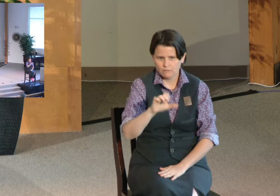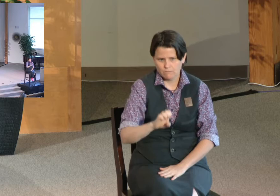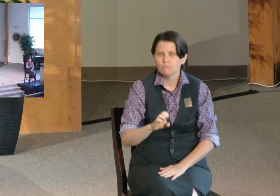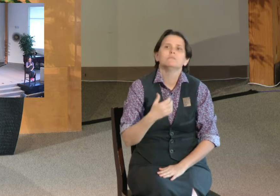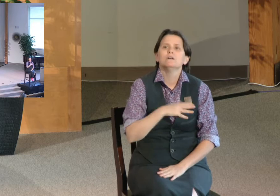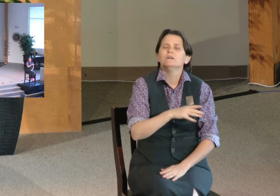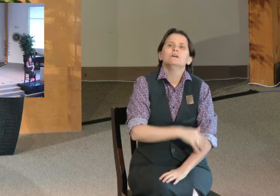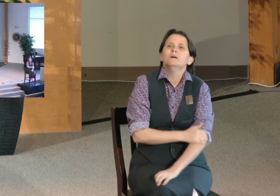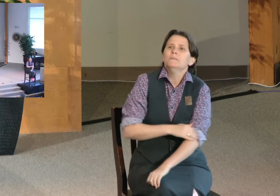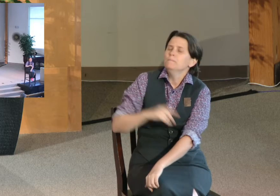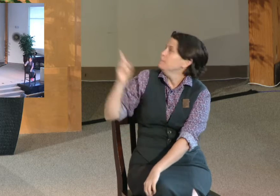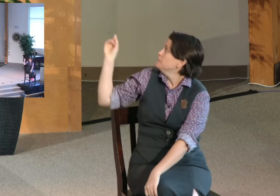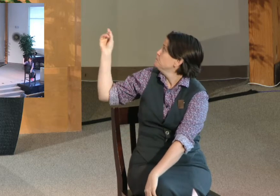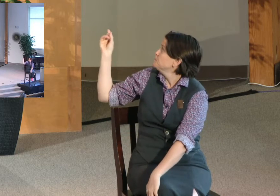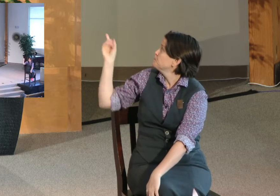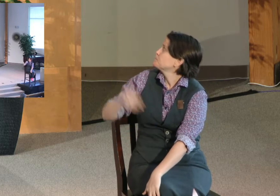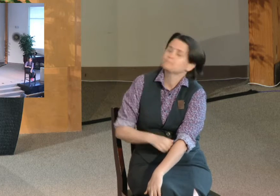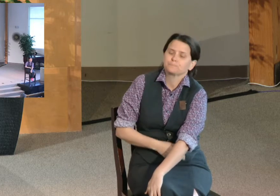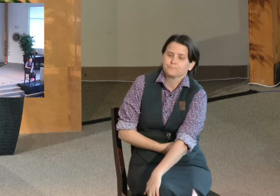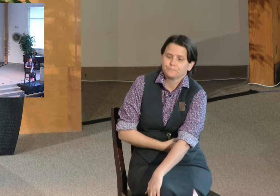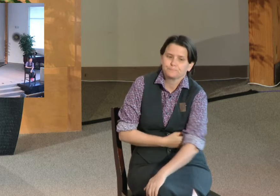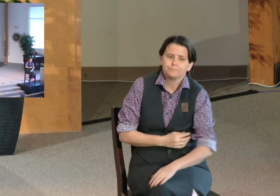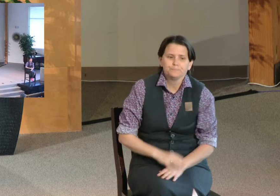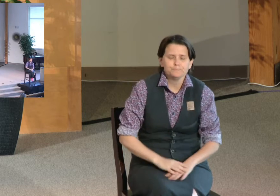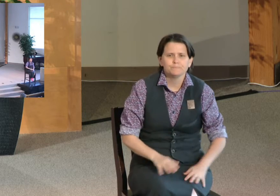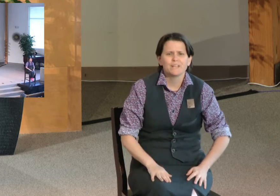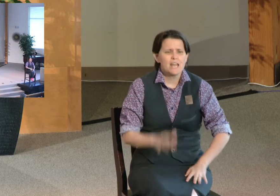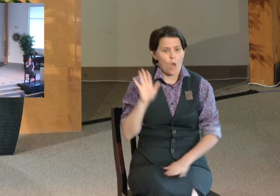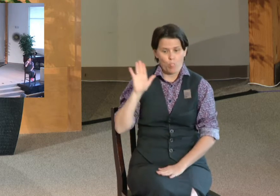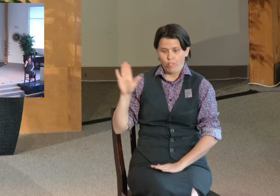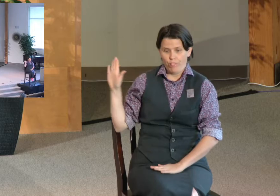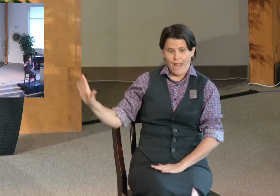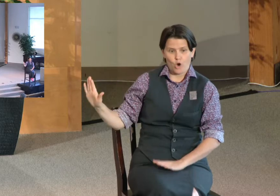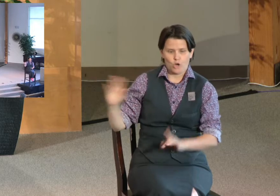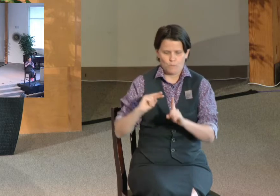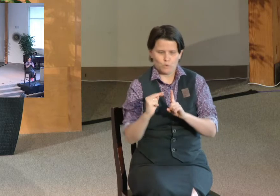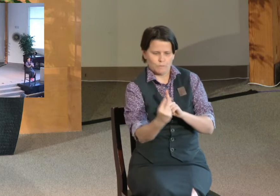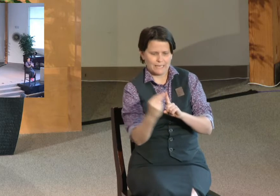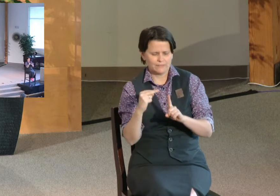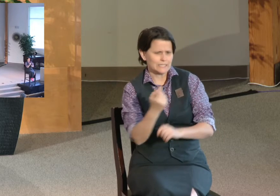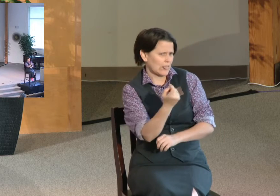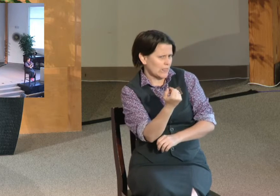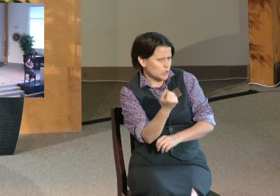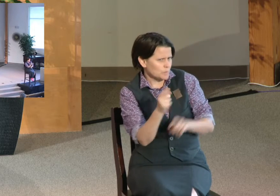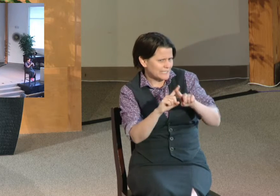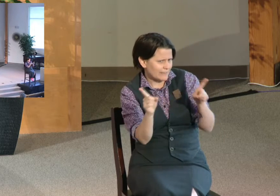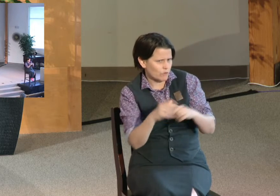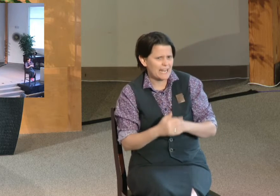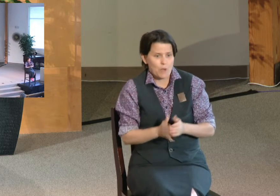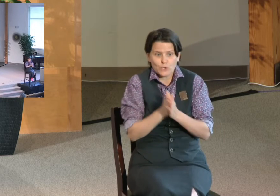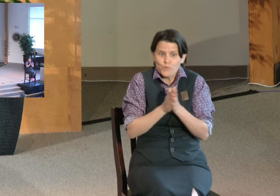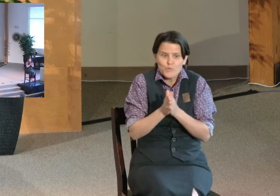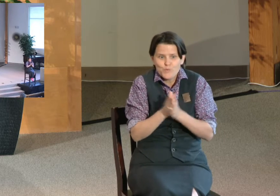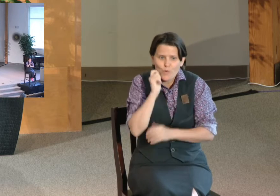different take on the archetypes, and I thought, ooh, this is gonna be cool. I like this. So in their book, they have a